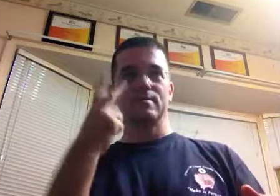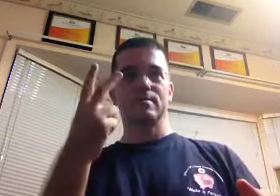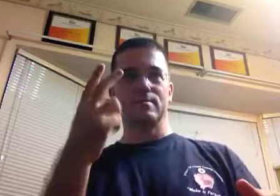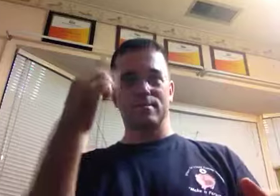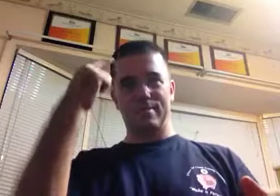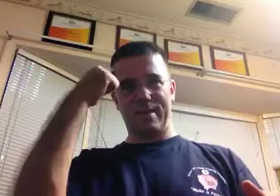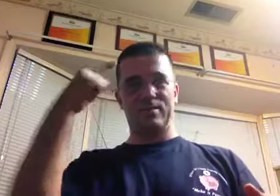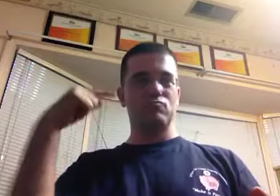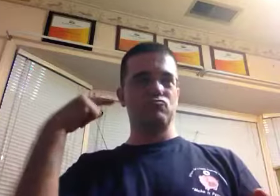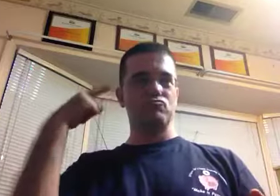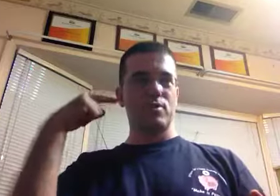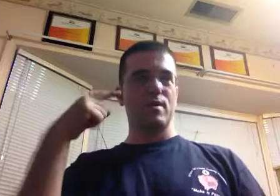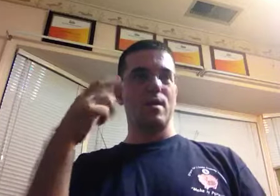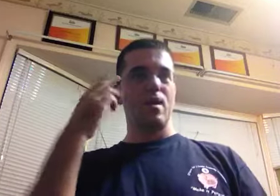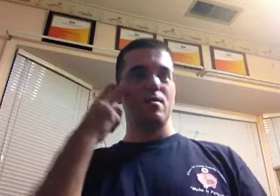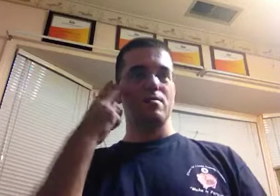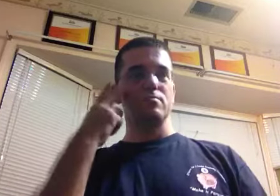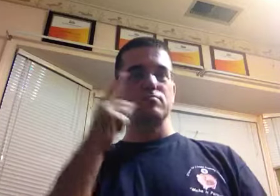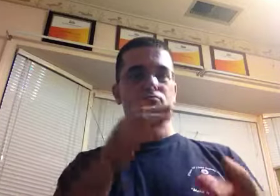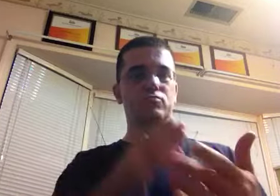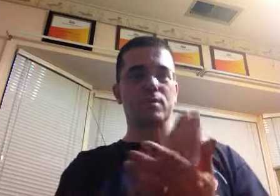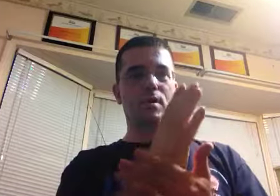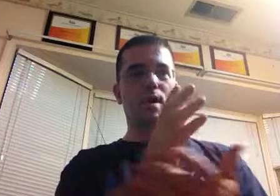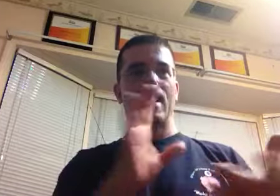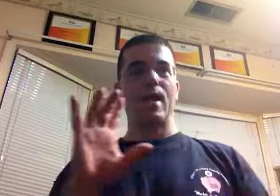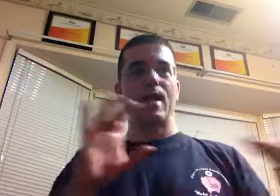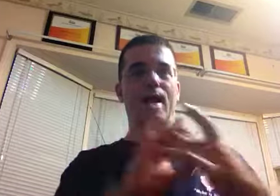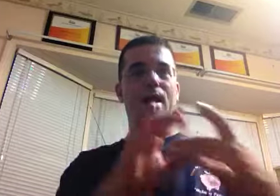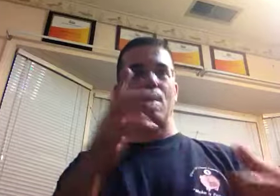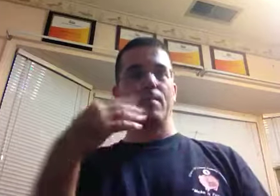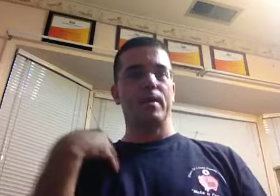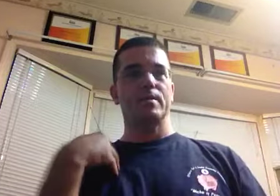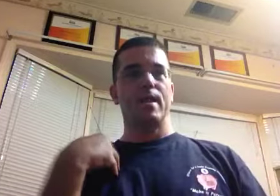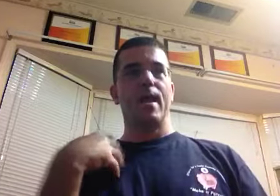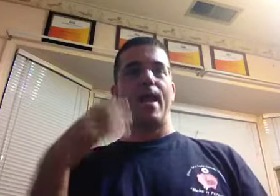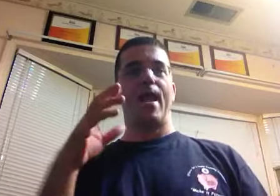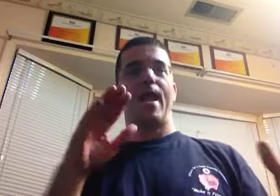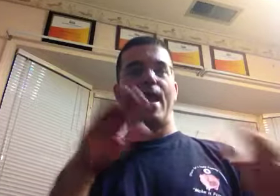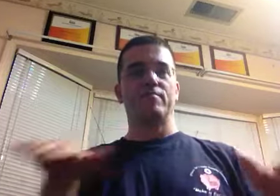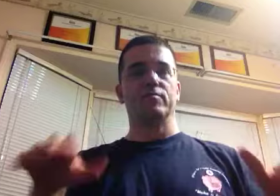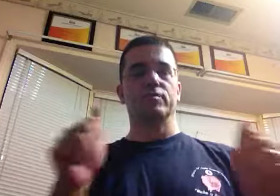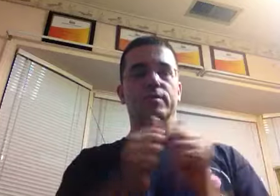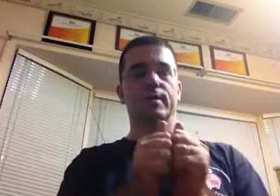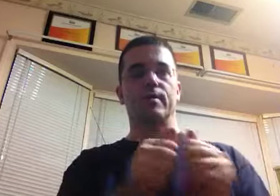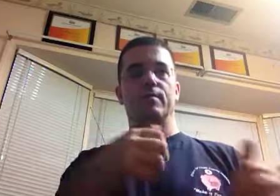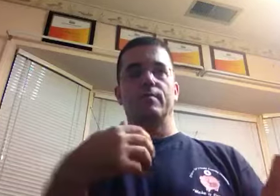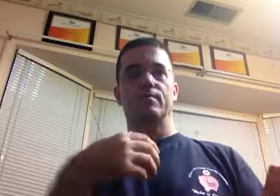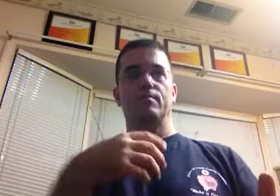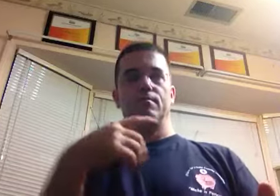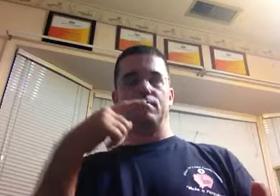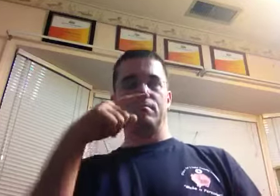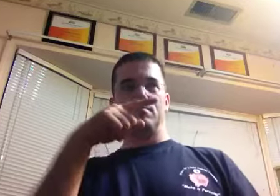have children, they have a right to be still connected. Oh, okay. Well, I mean, this is kind of mental. It's kind of mental. Using on